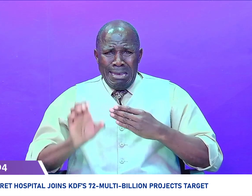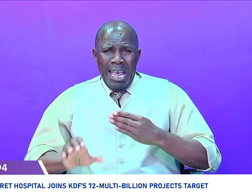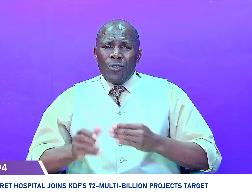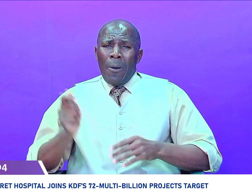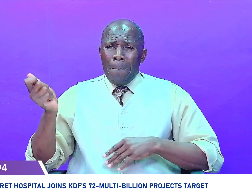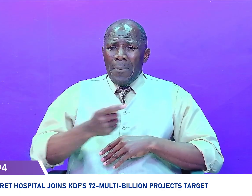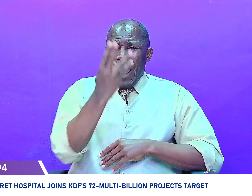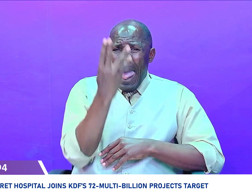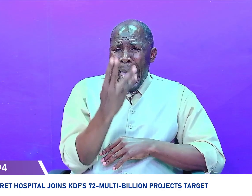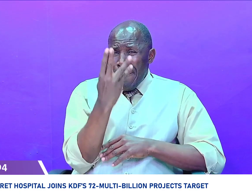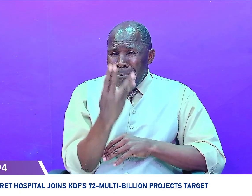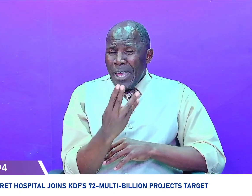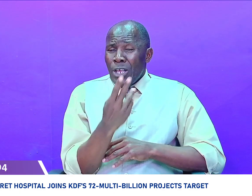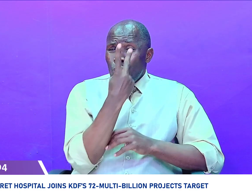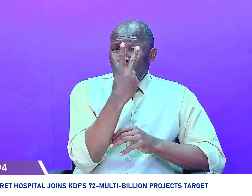April 2027.